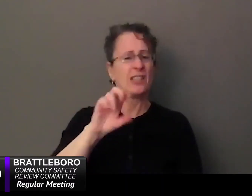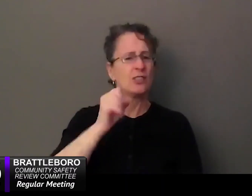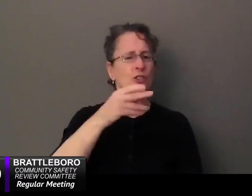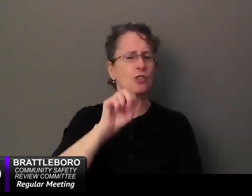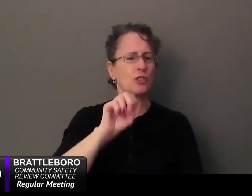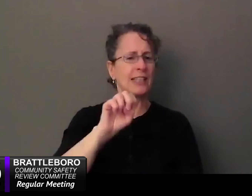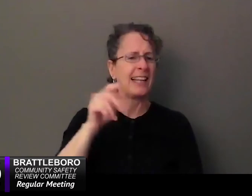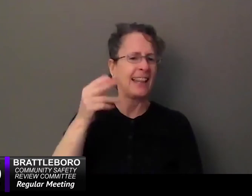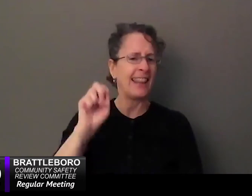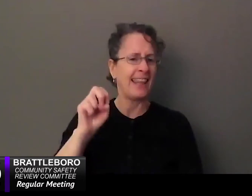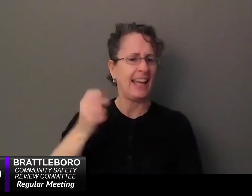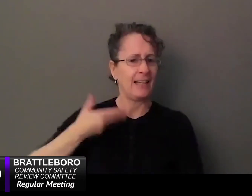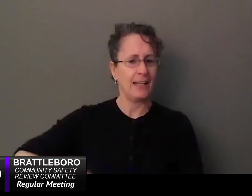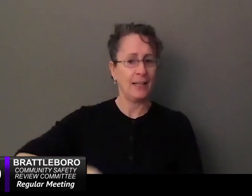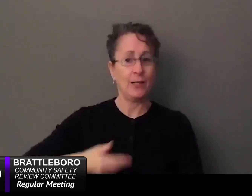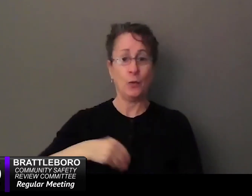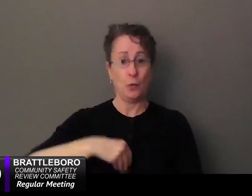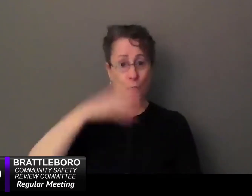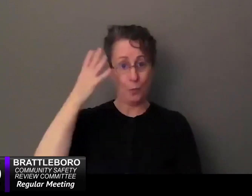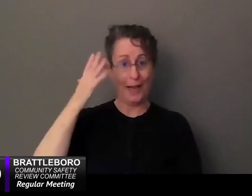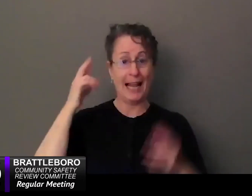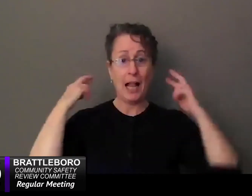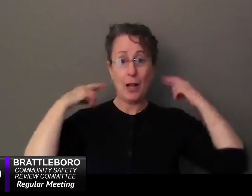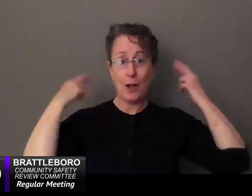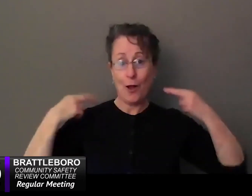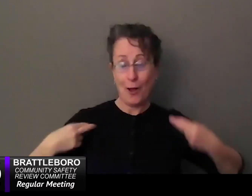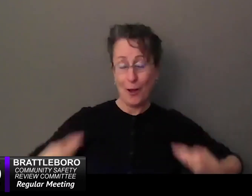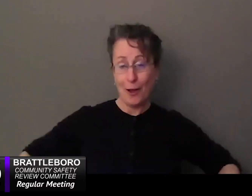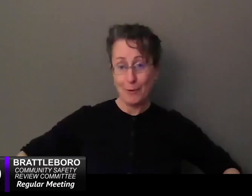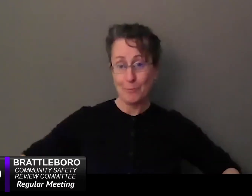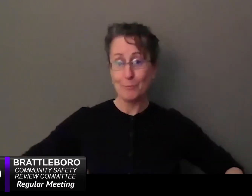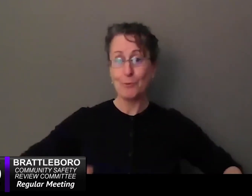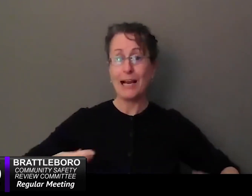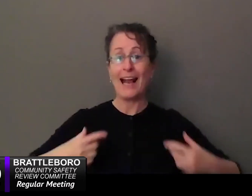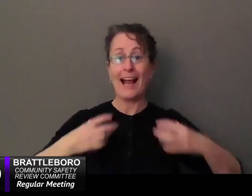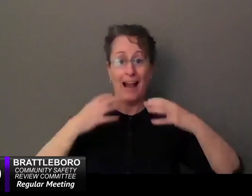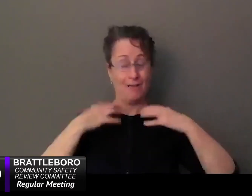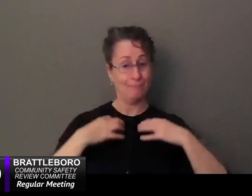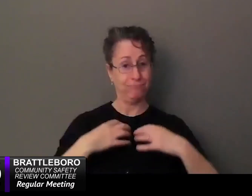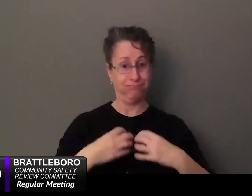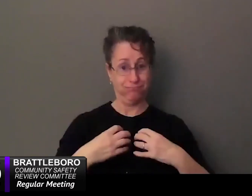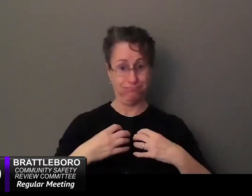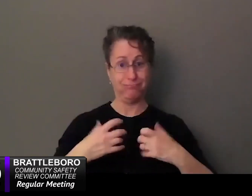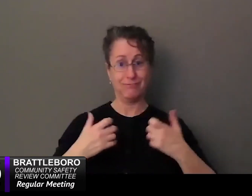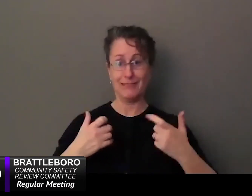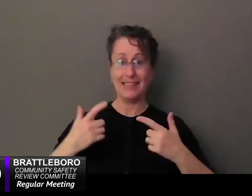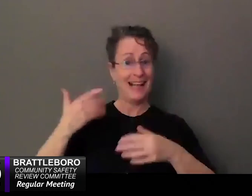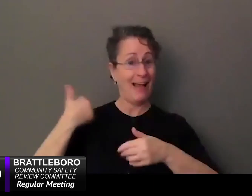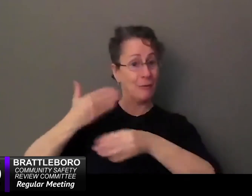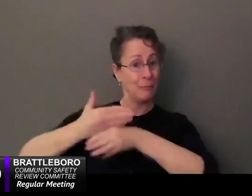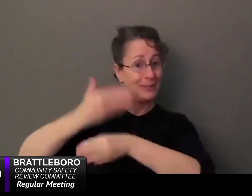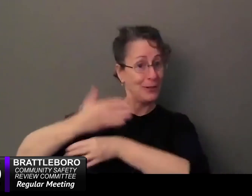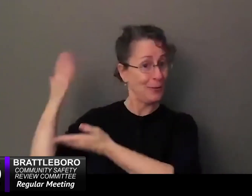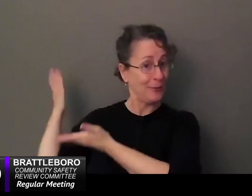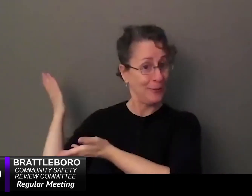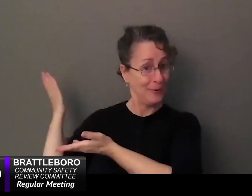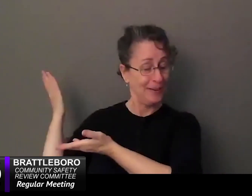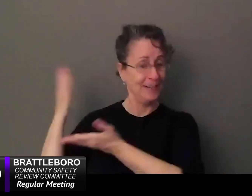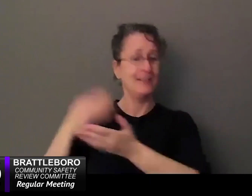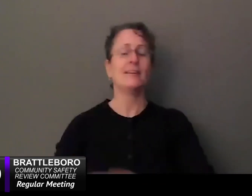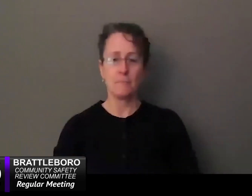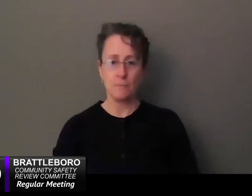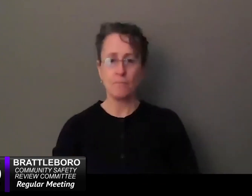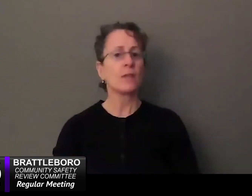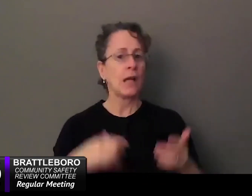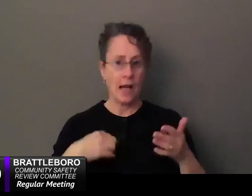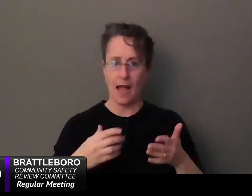white person with a long braid and a woven necklace sitting in front of a window. I am facilitating this